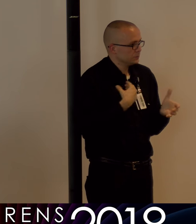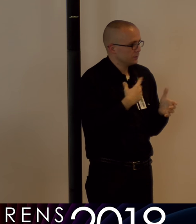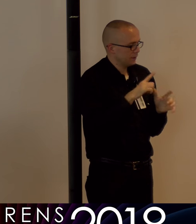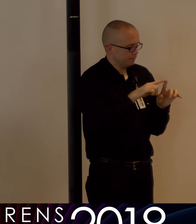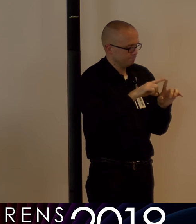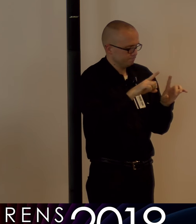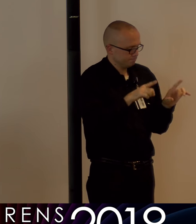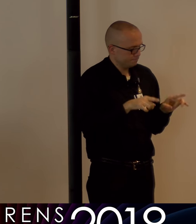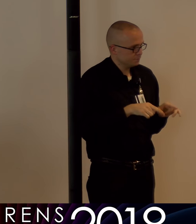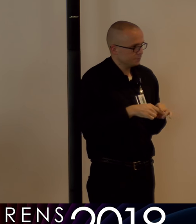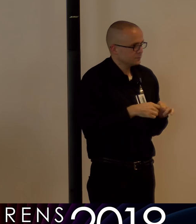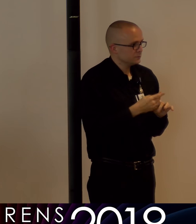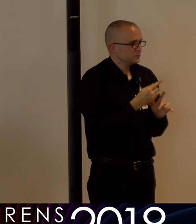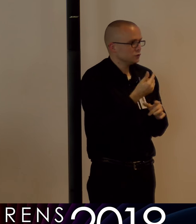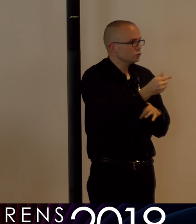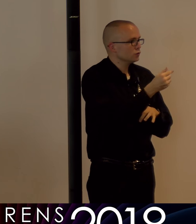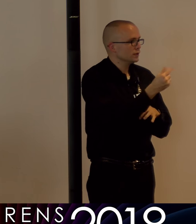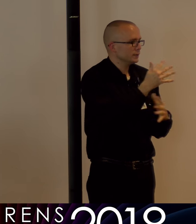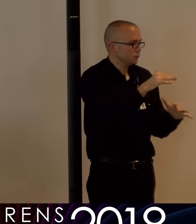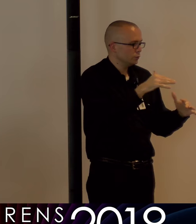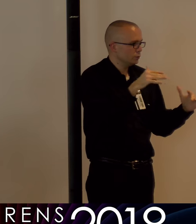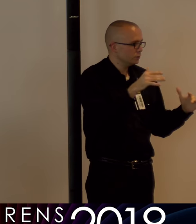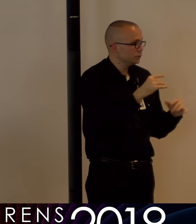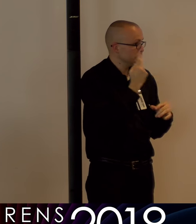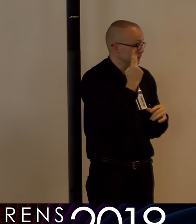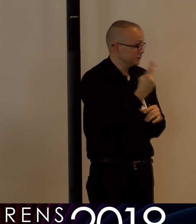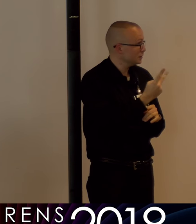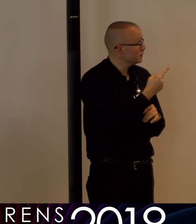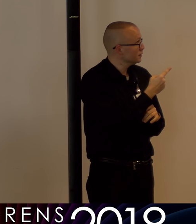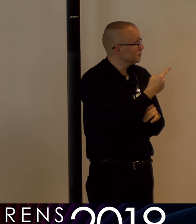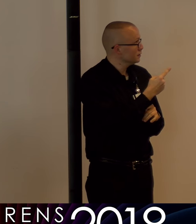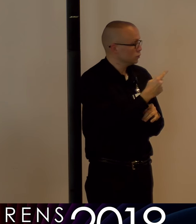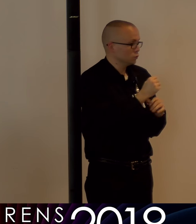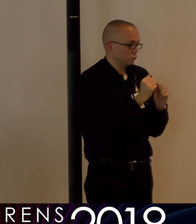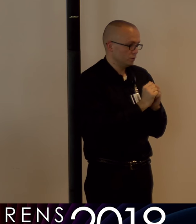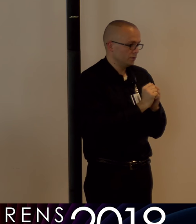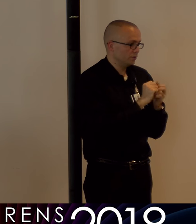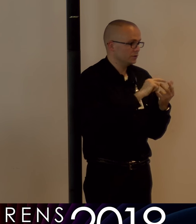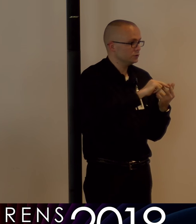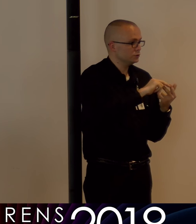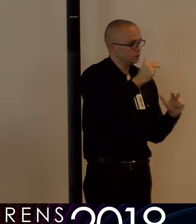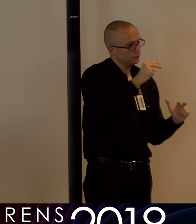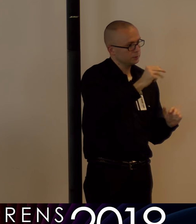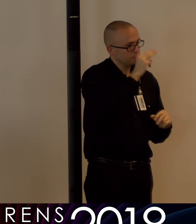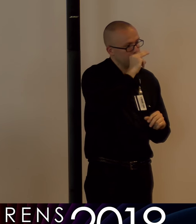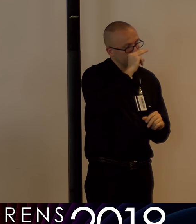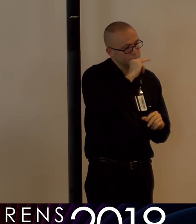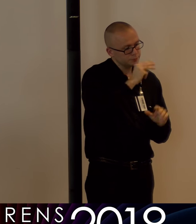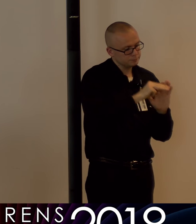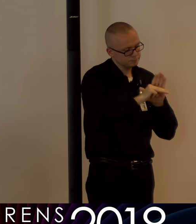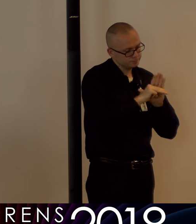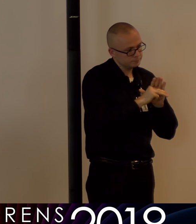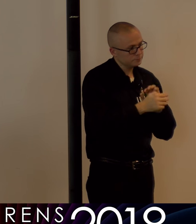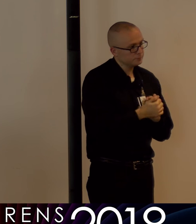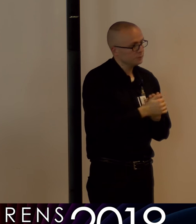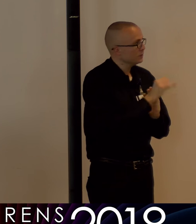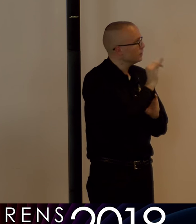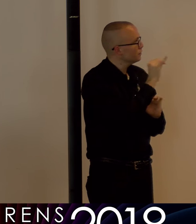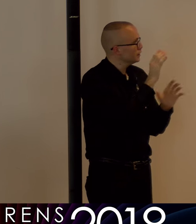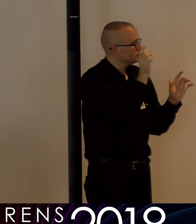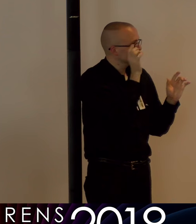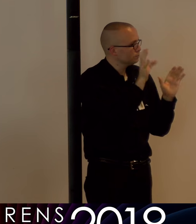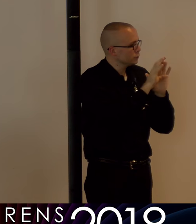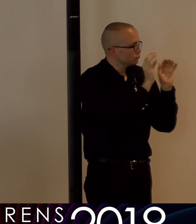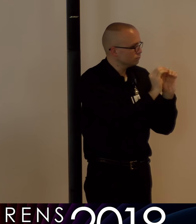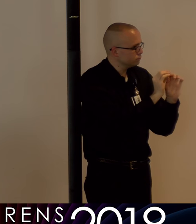here, glowing green. And you can do this with genetic mouse models. This is a blow-up of